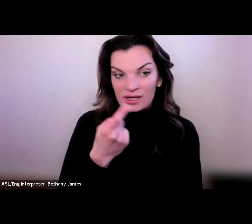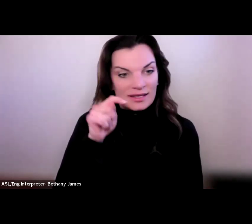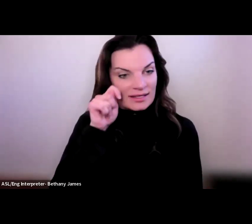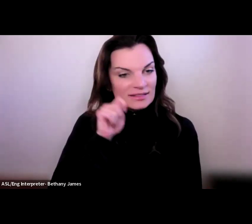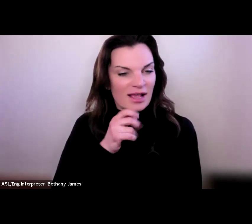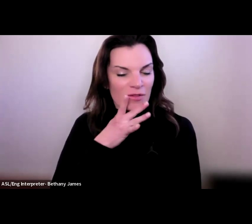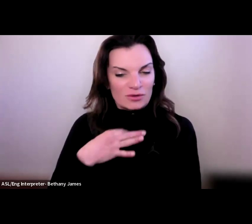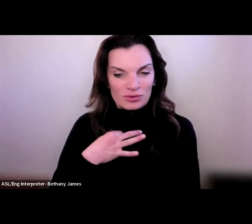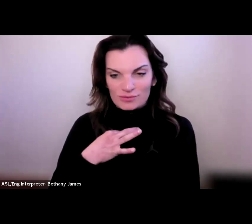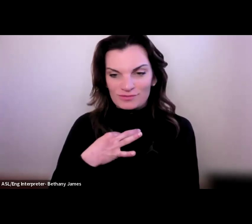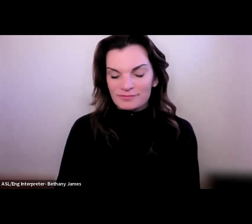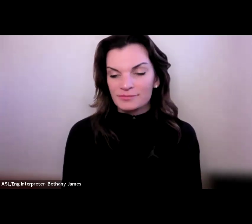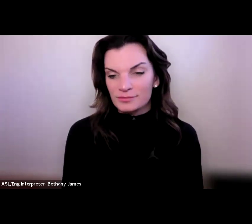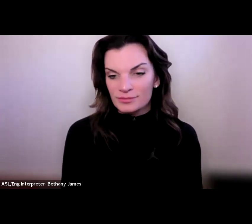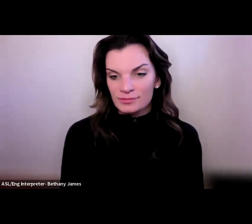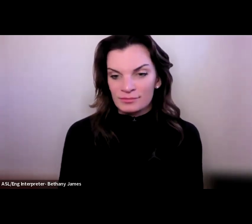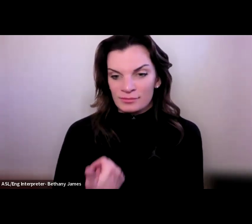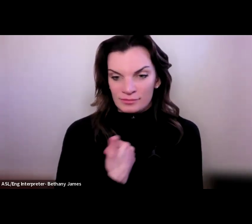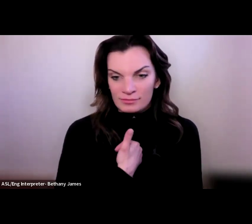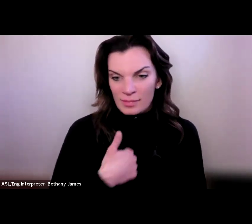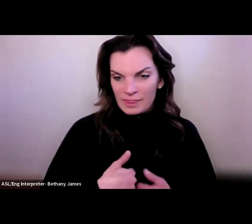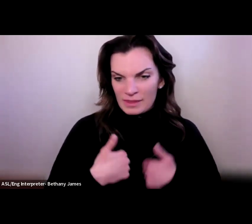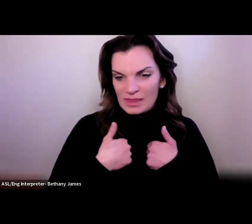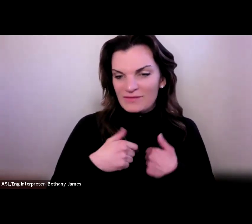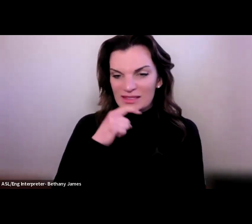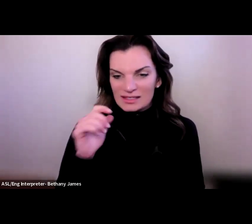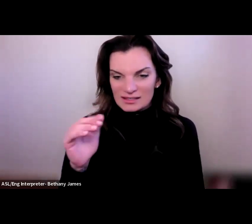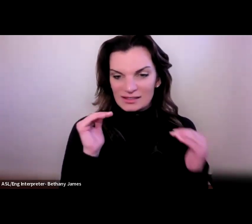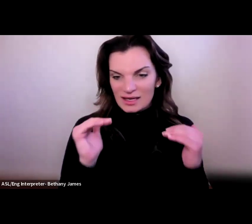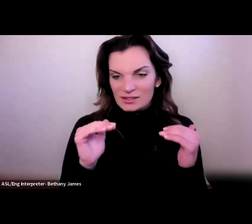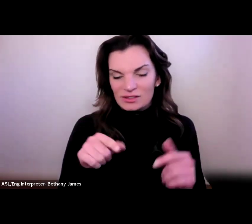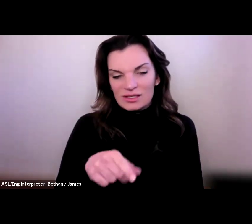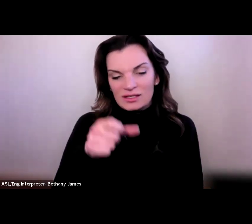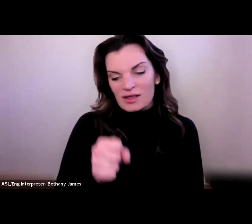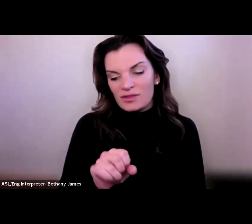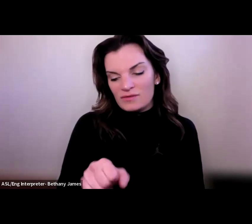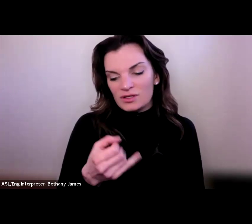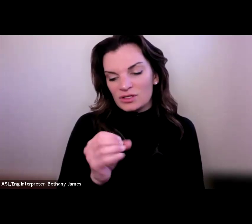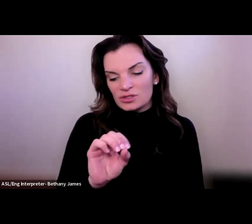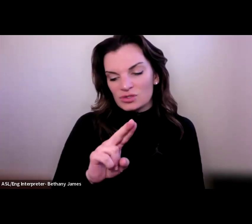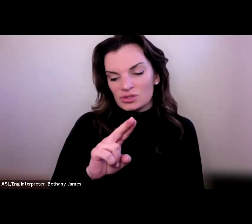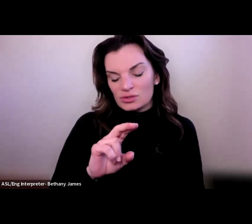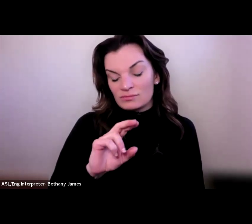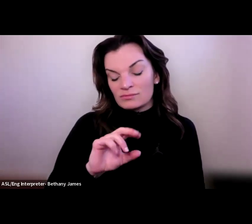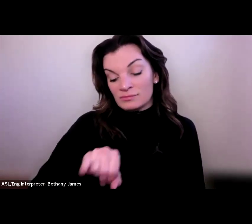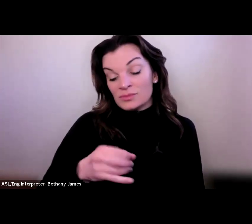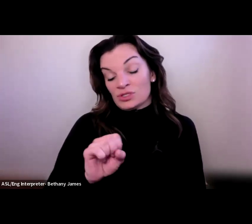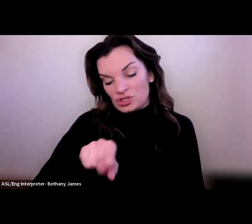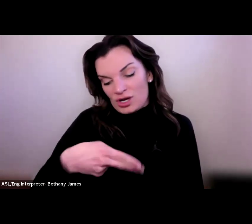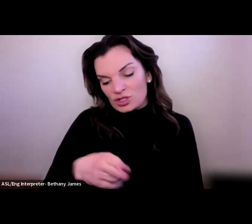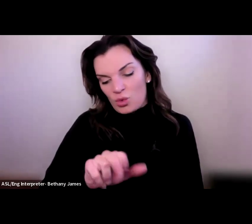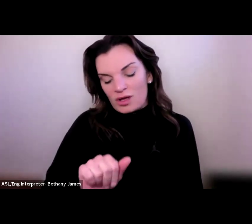shirt. I do live in the desert south of Joshua Tree National Park. I live on the border of